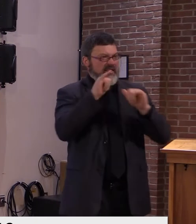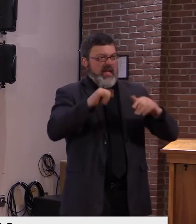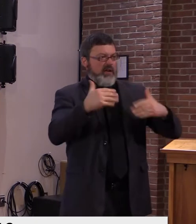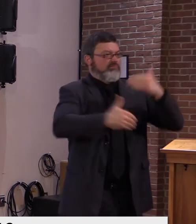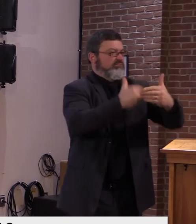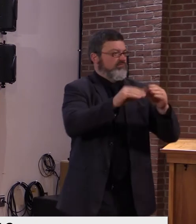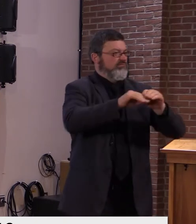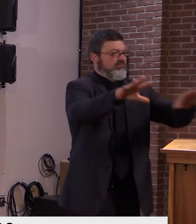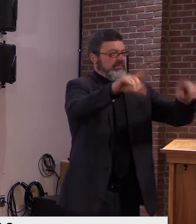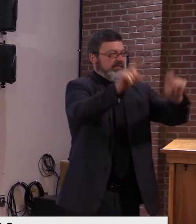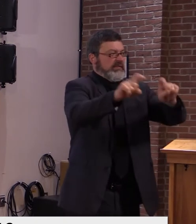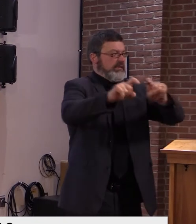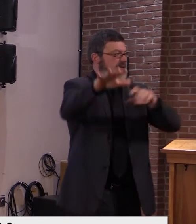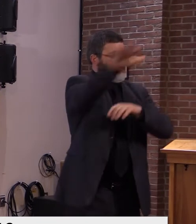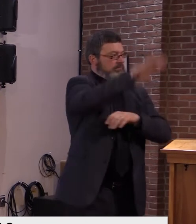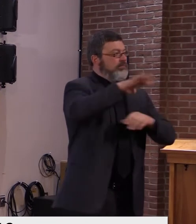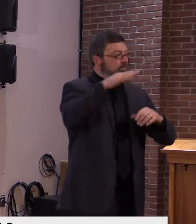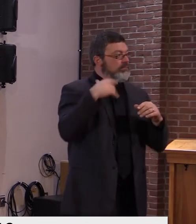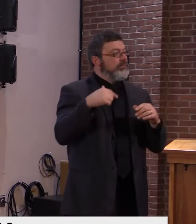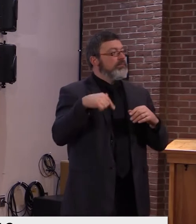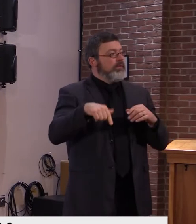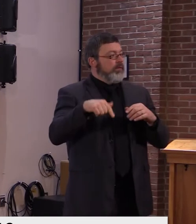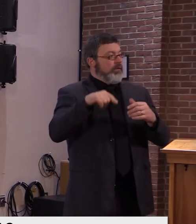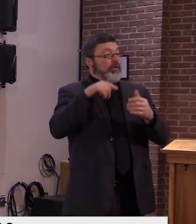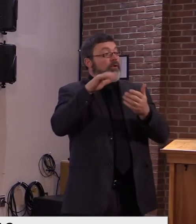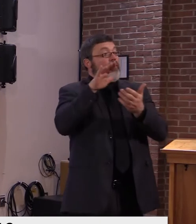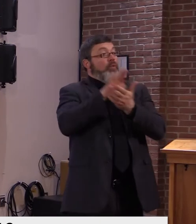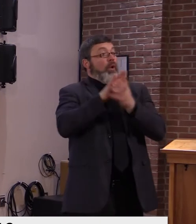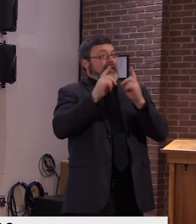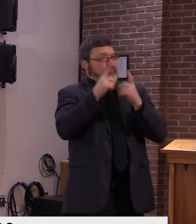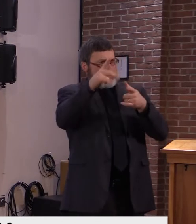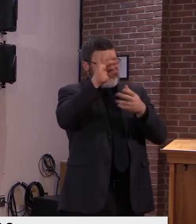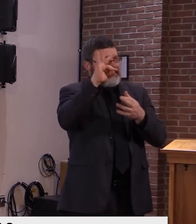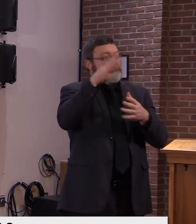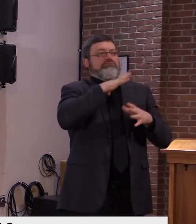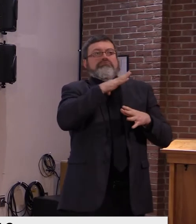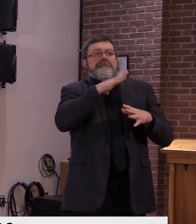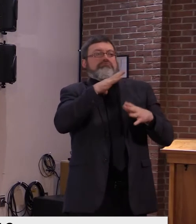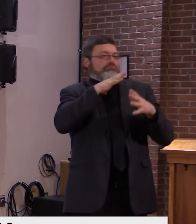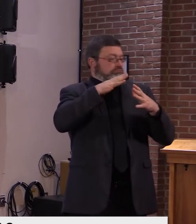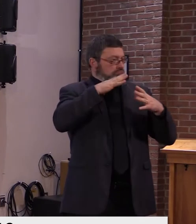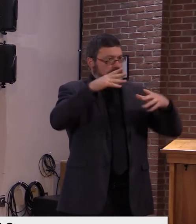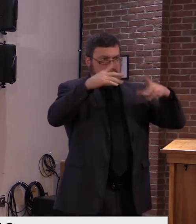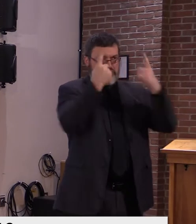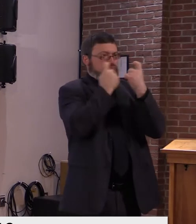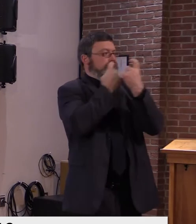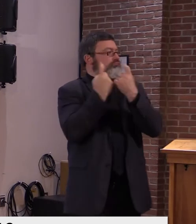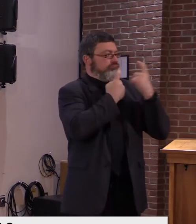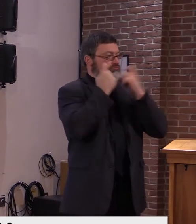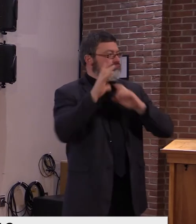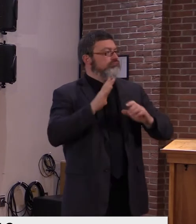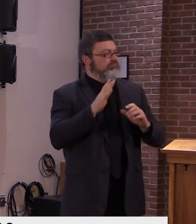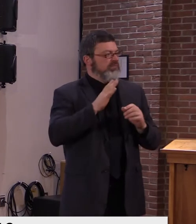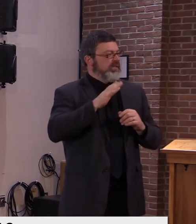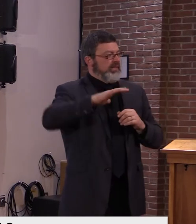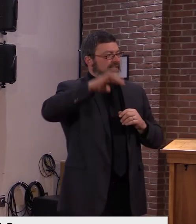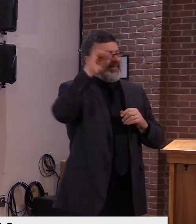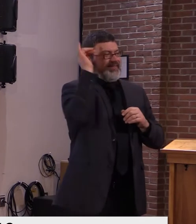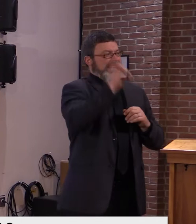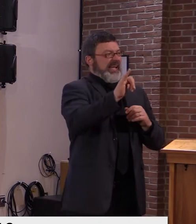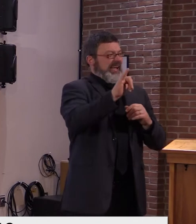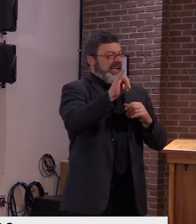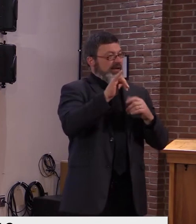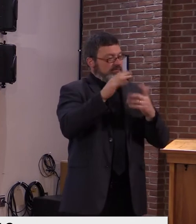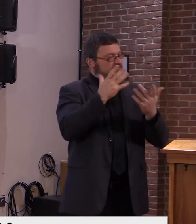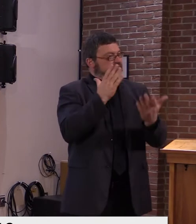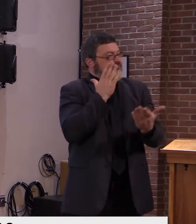very well, and I want to thank them for their work in this effort. It's a good example of how our state and local partnerships have served us so well during this